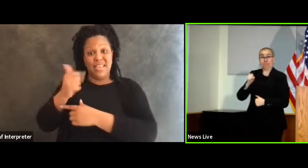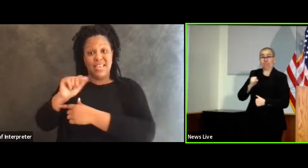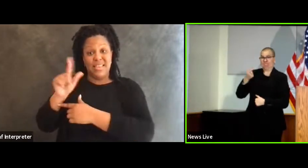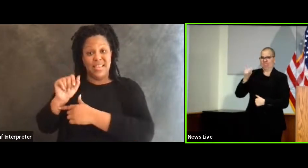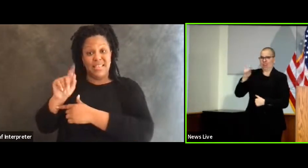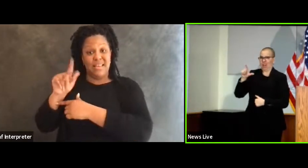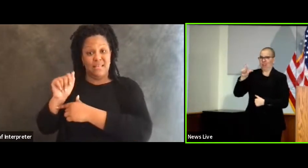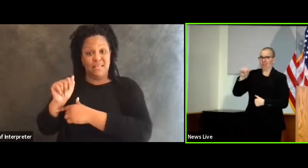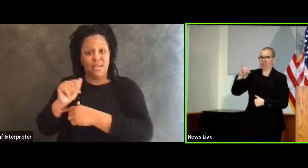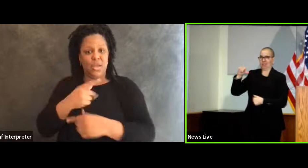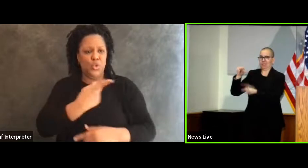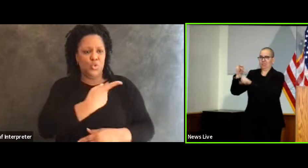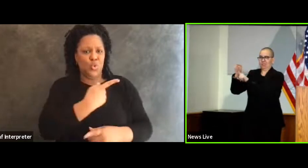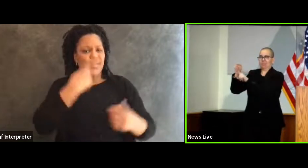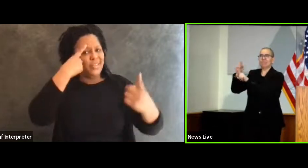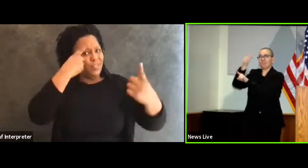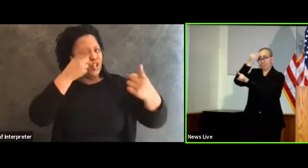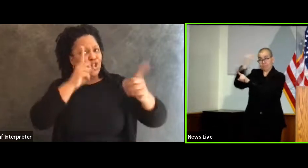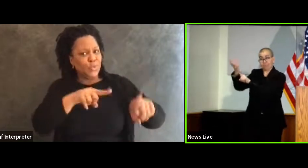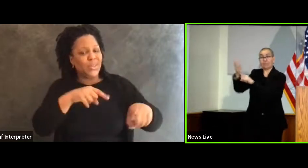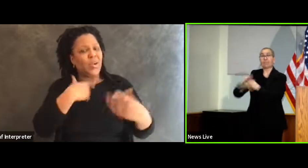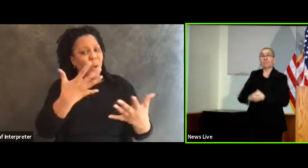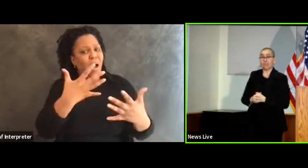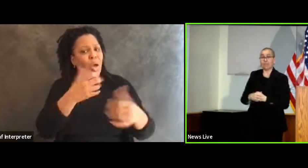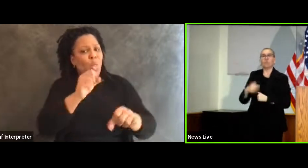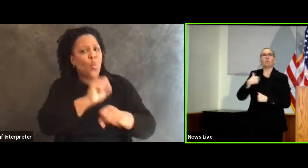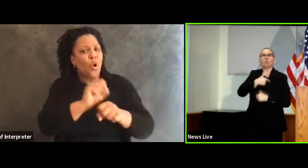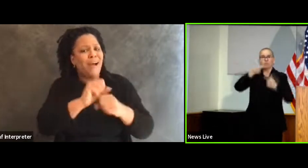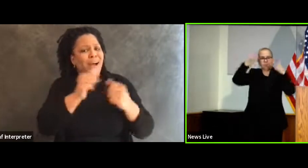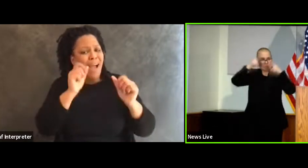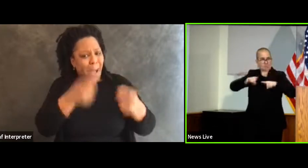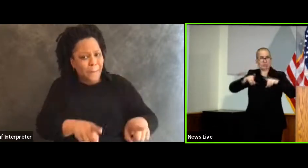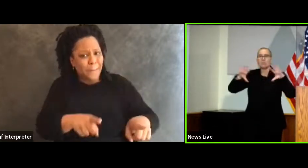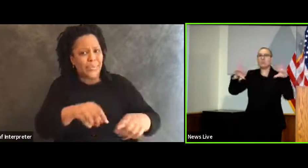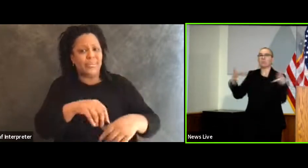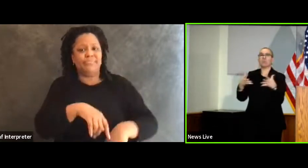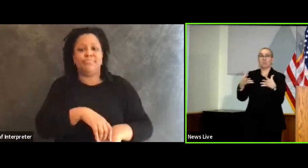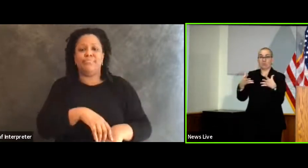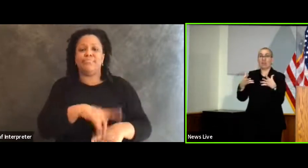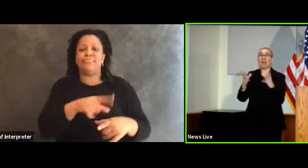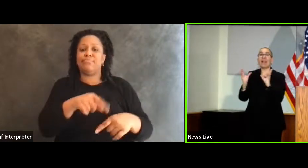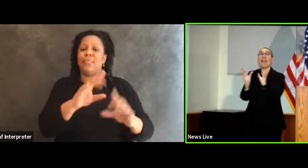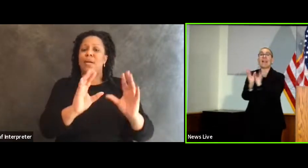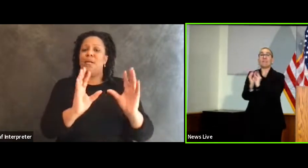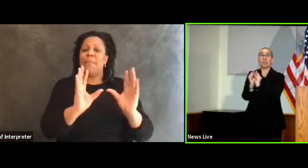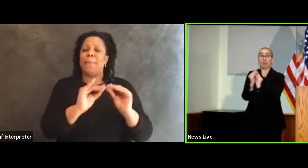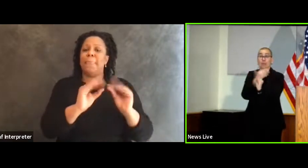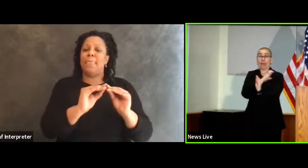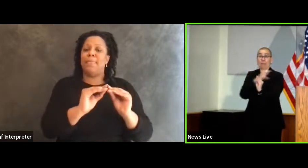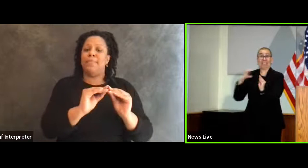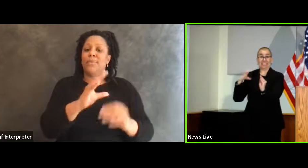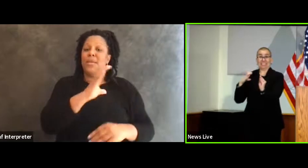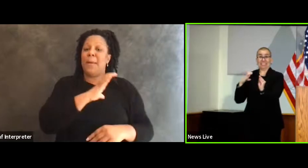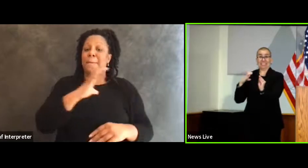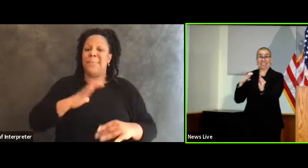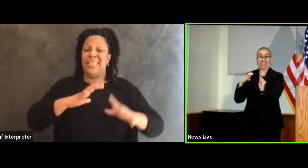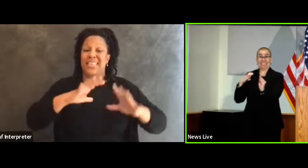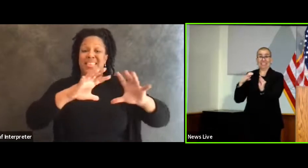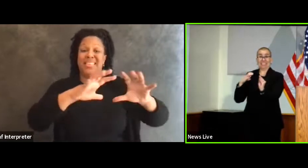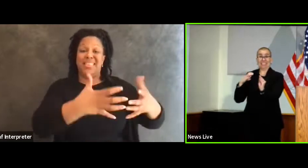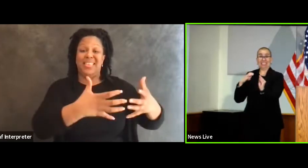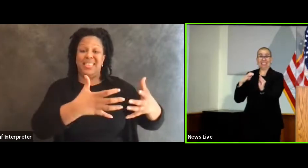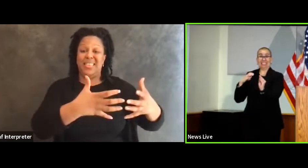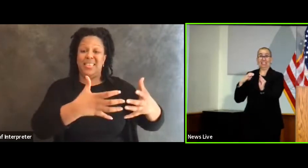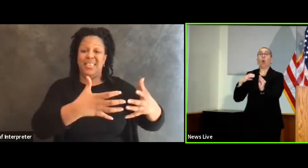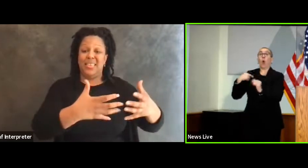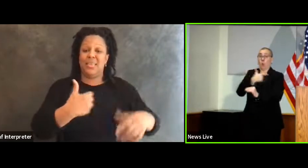to happen in the conference committees. We want Senator Limmer and Chair Mariani and the members of